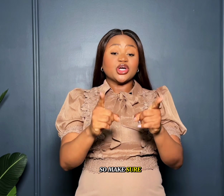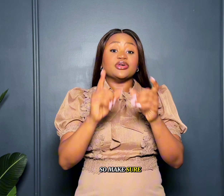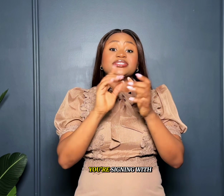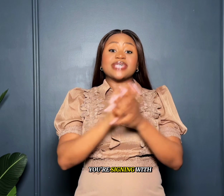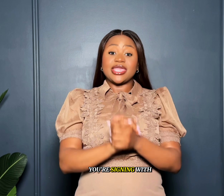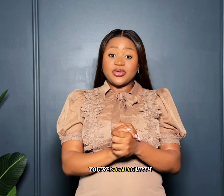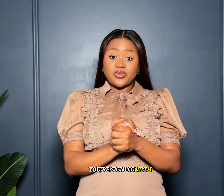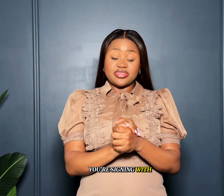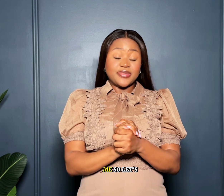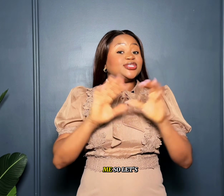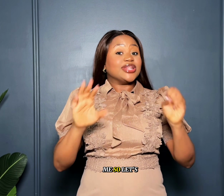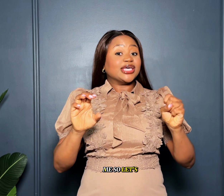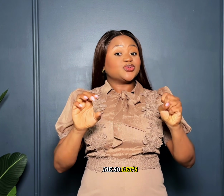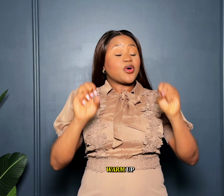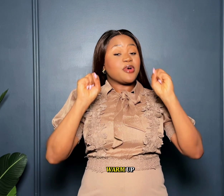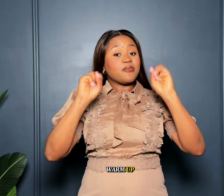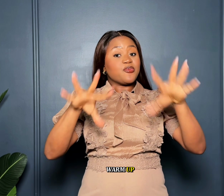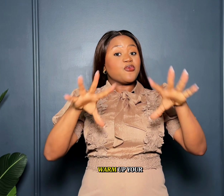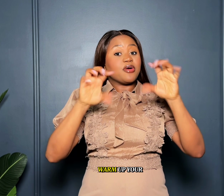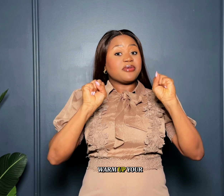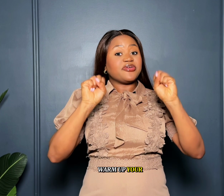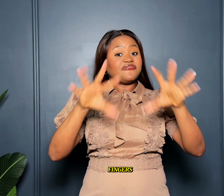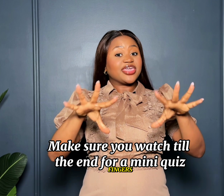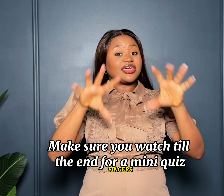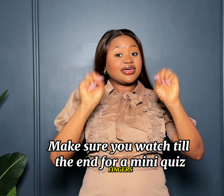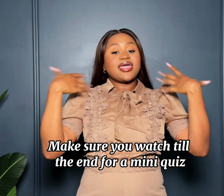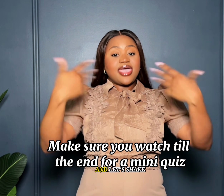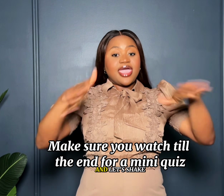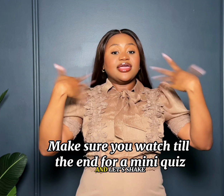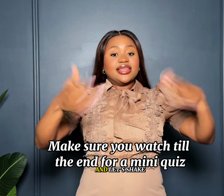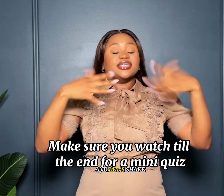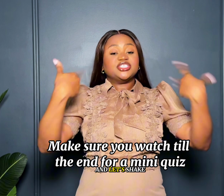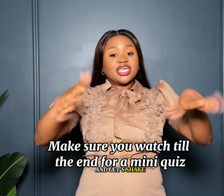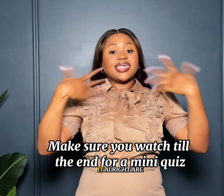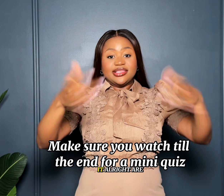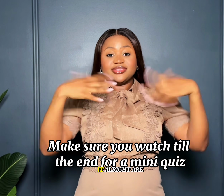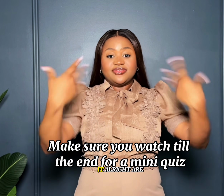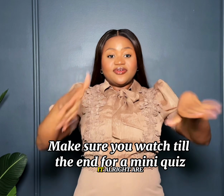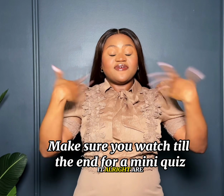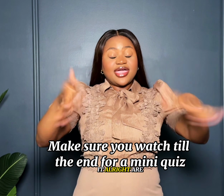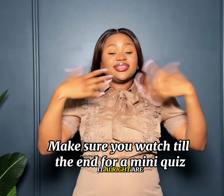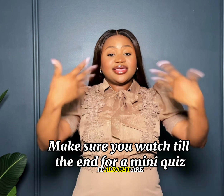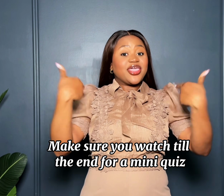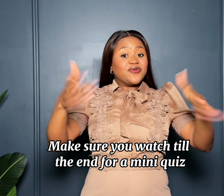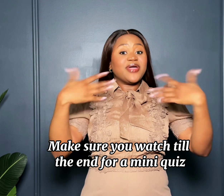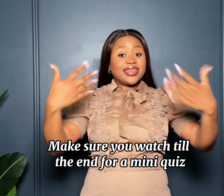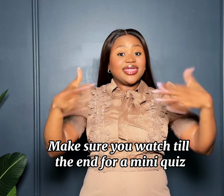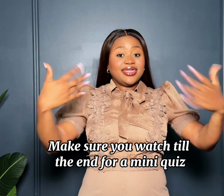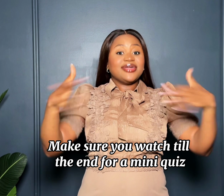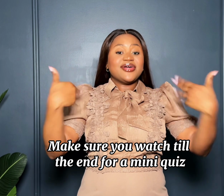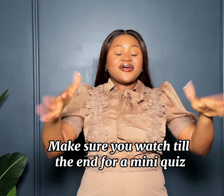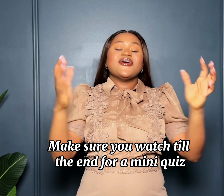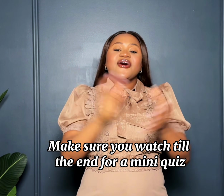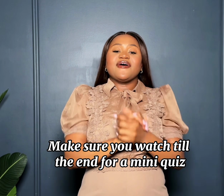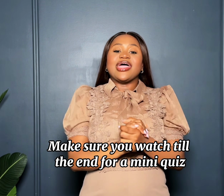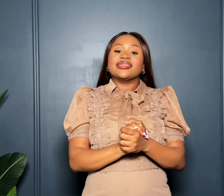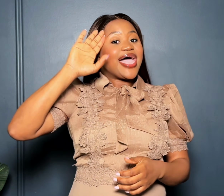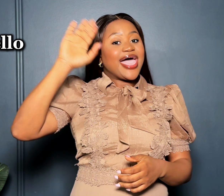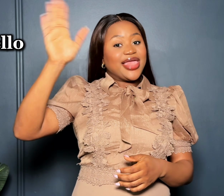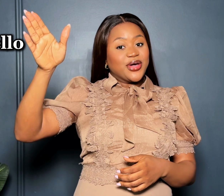you sign in with me. So let's warm up your fingers and let's shake it. All right, are you ready? All right, hello.